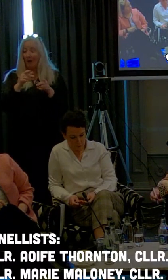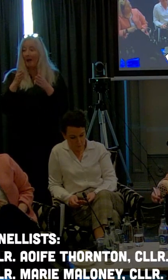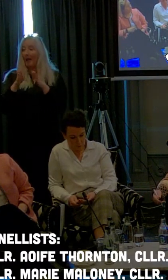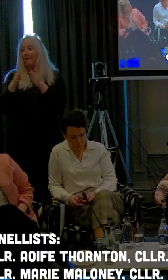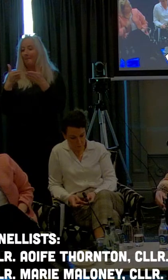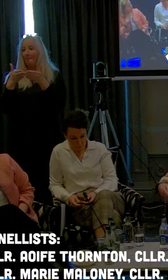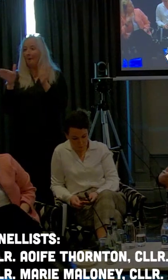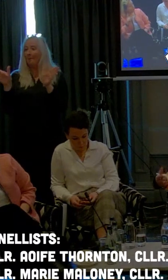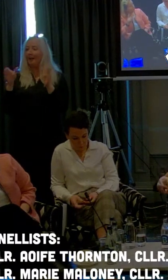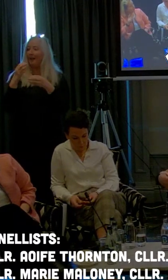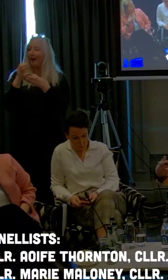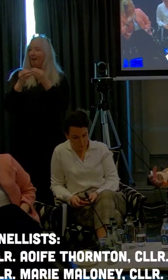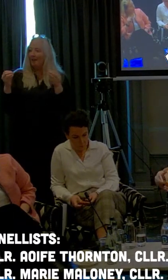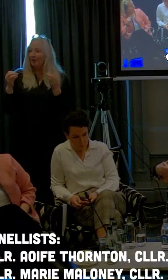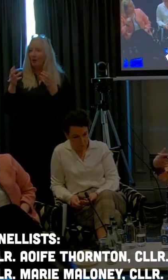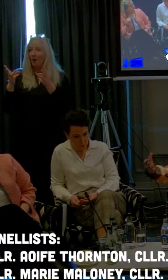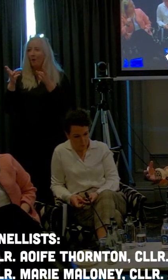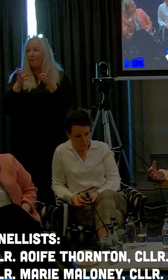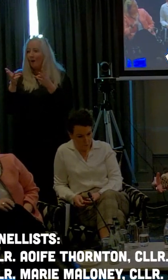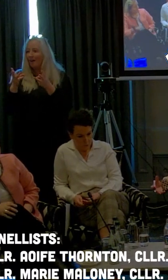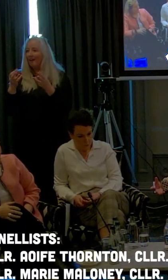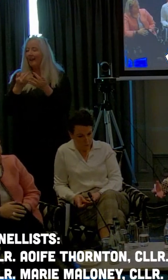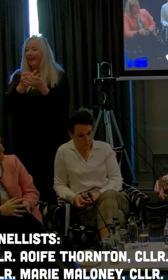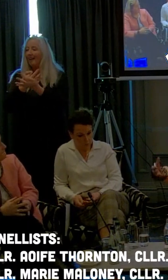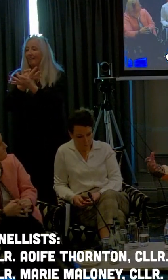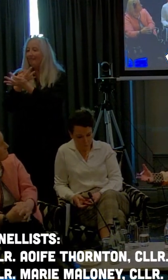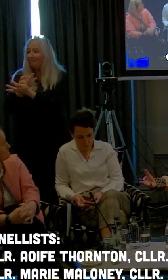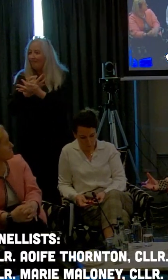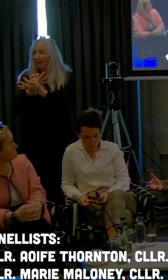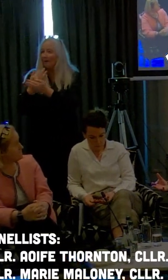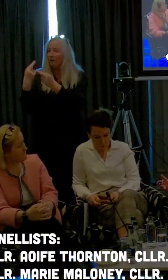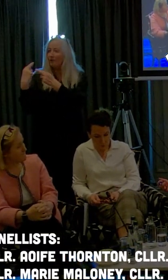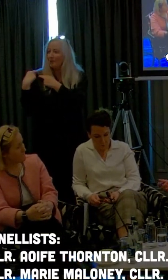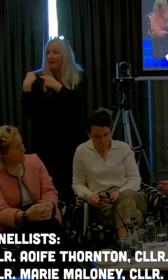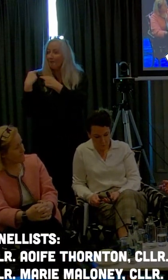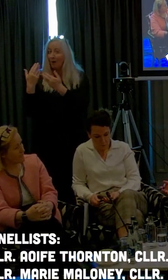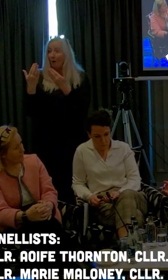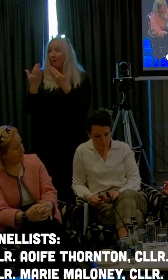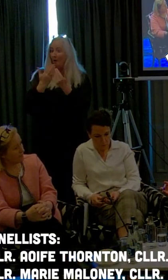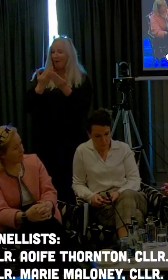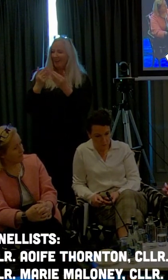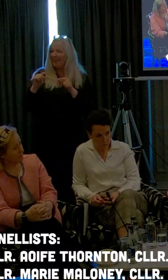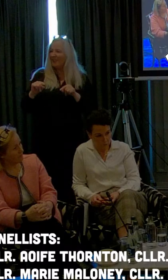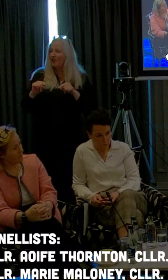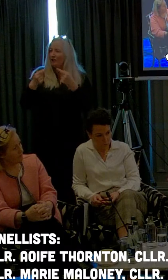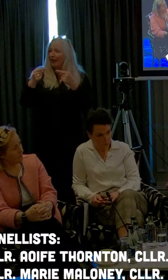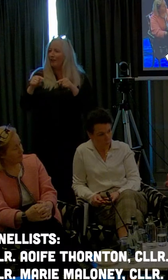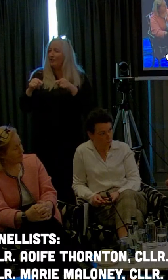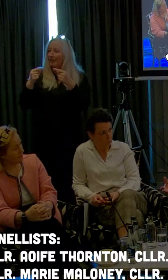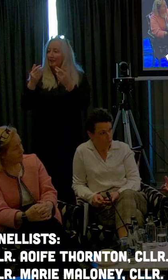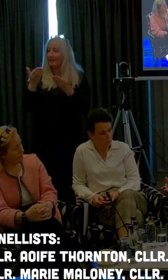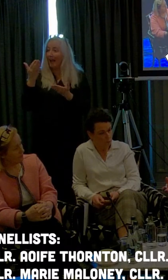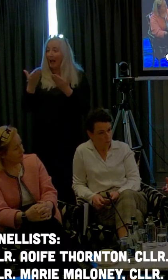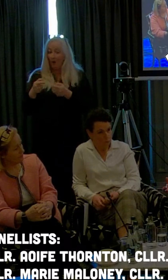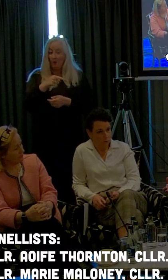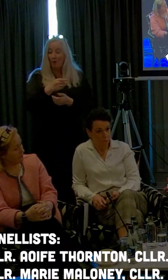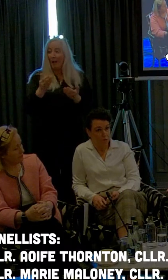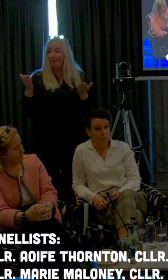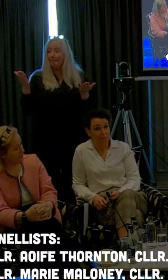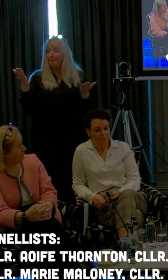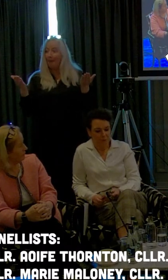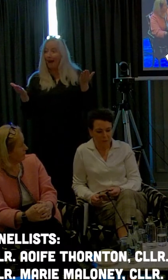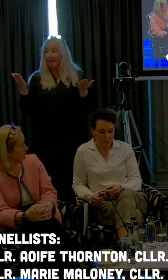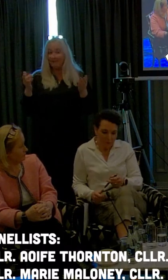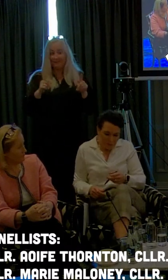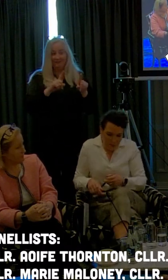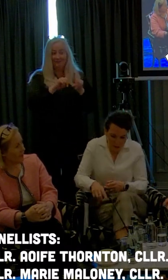with, you know, work, family commitments or whatever, so on, can be a challenge. So I suppose, how do you balance those